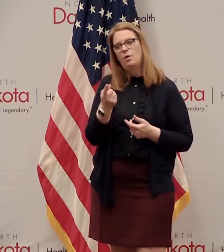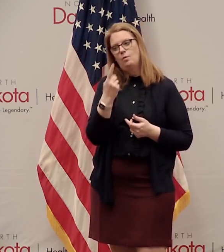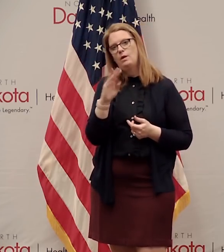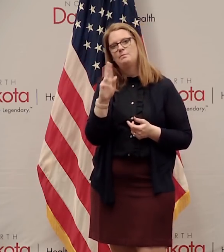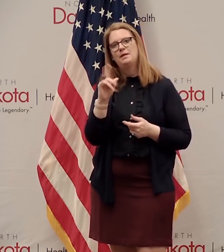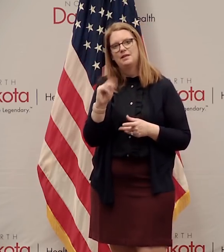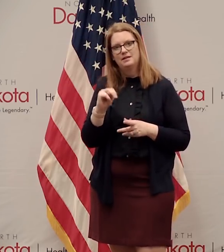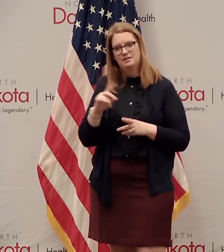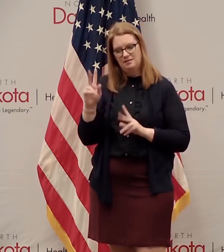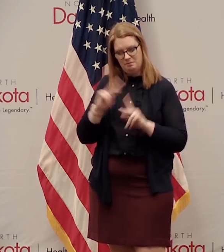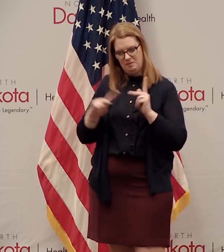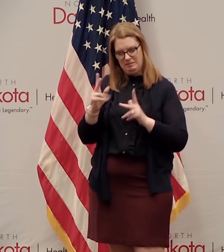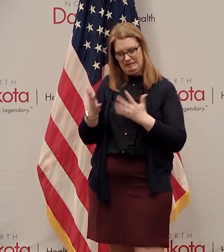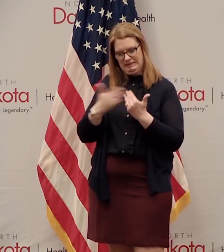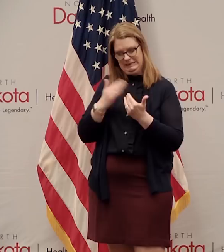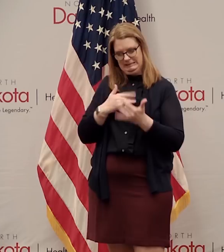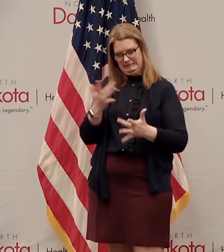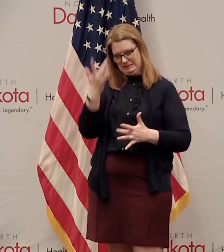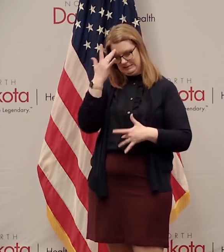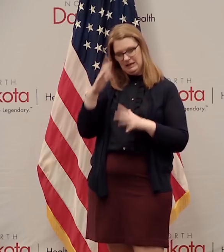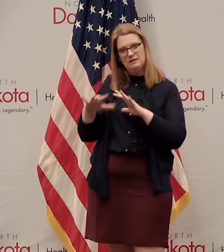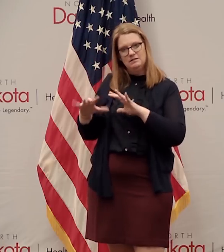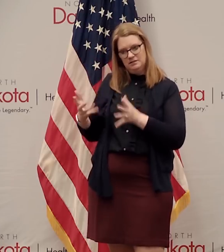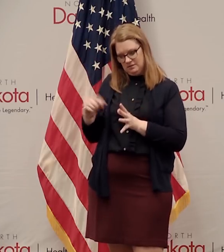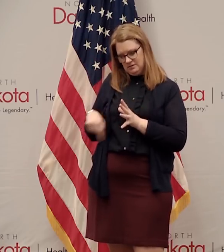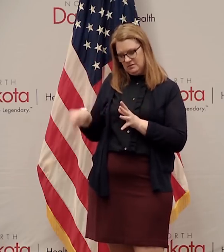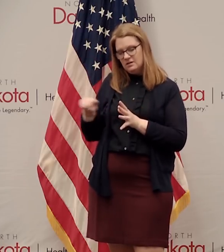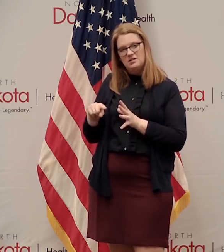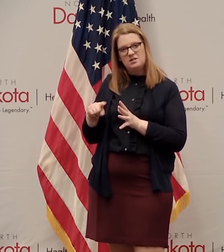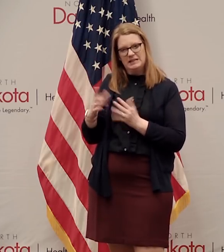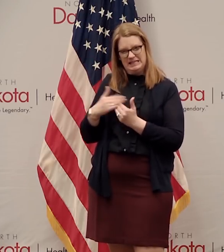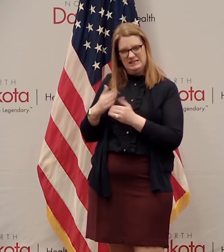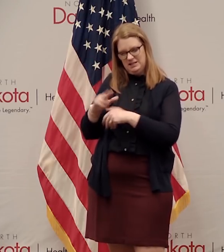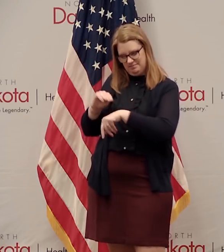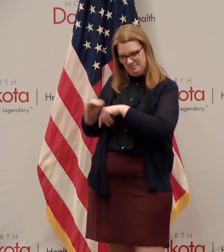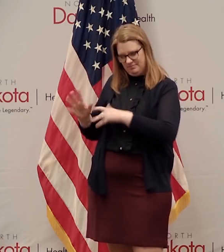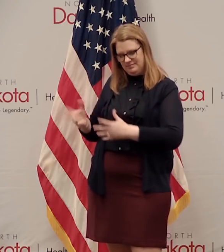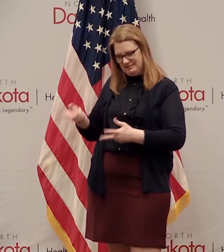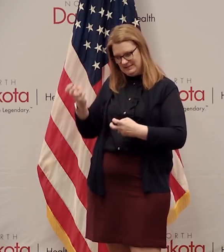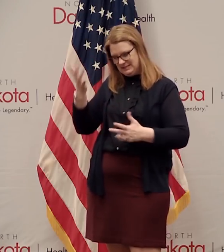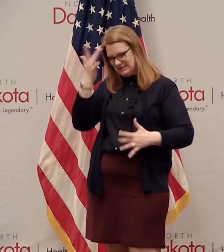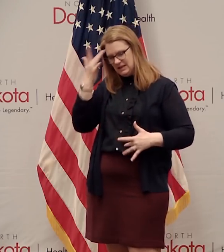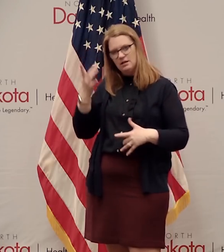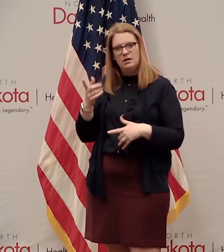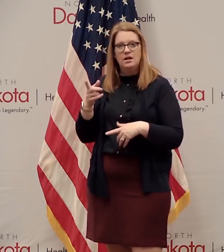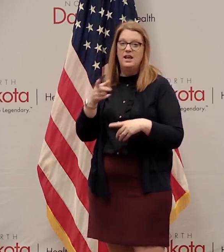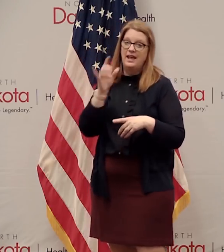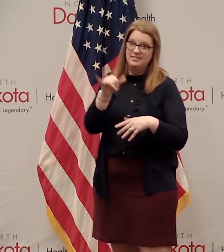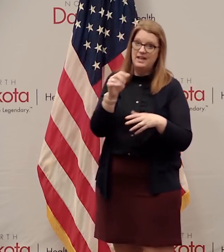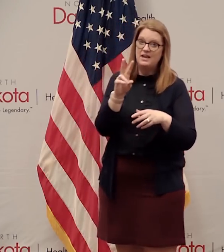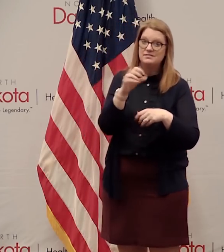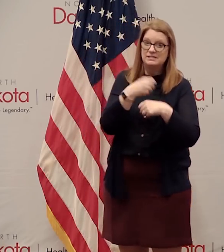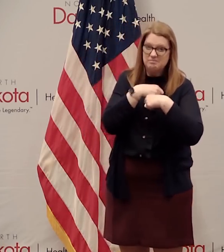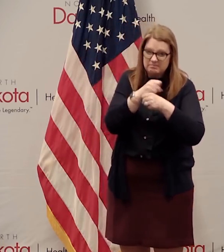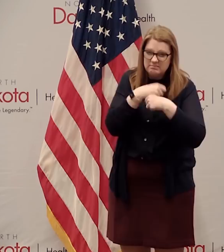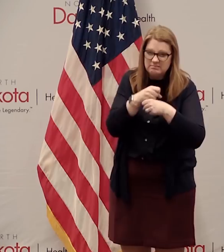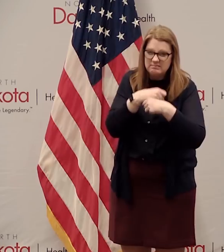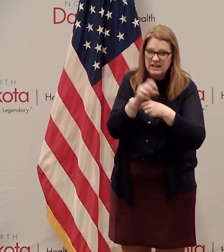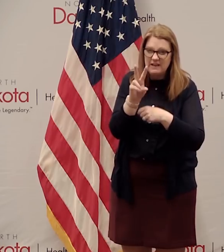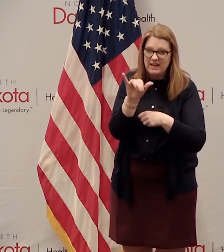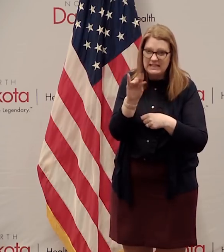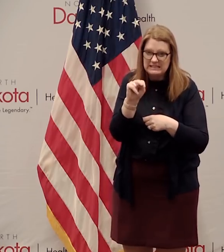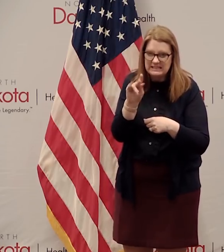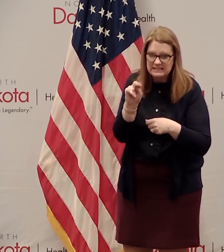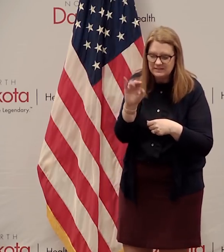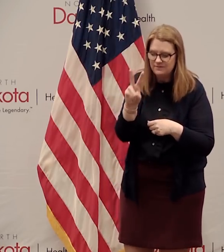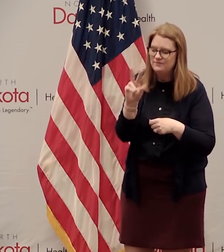most vulnerable of the 7 billion on the planet, and that will be the most widely produced vaccine ever. That will take some time to do that. So we got to